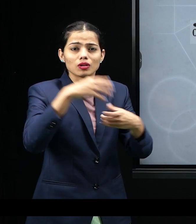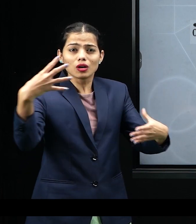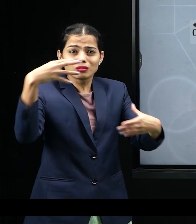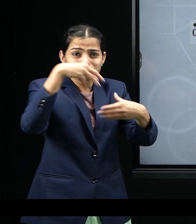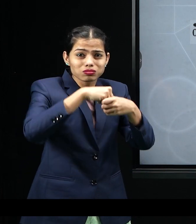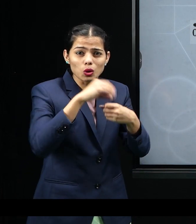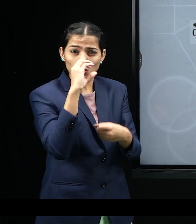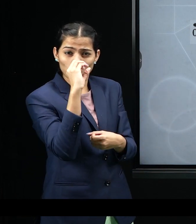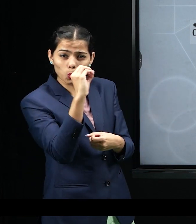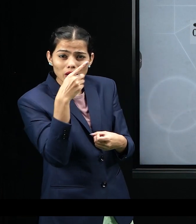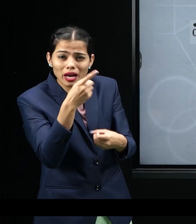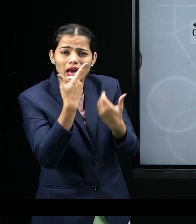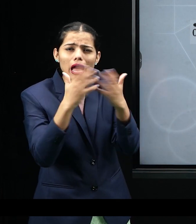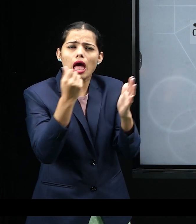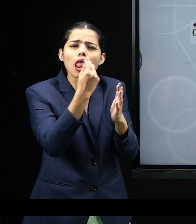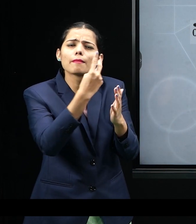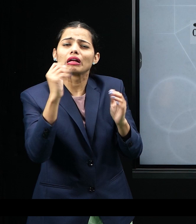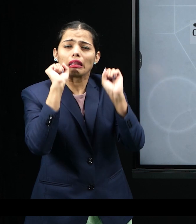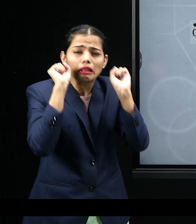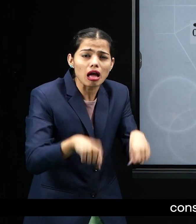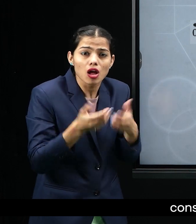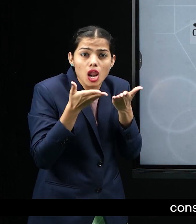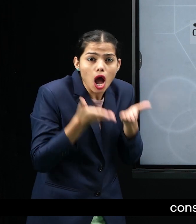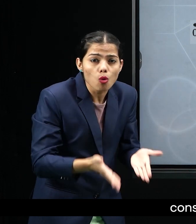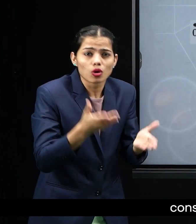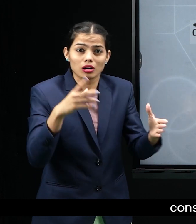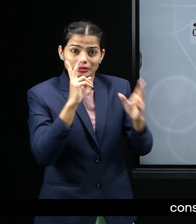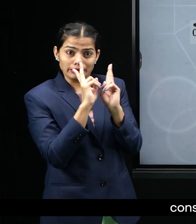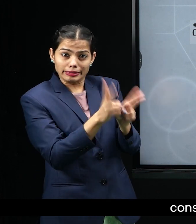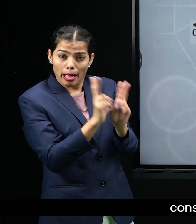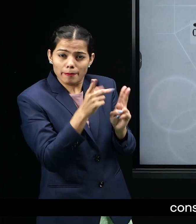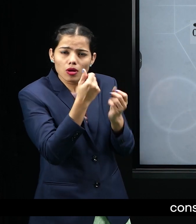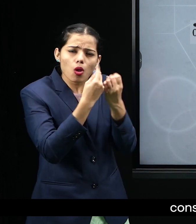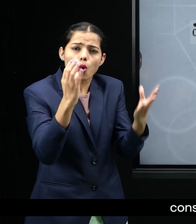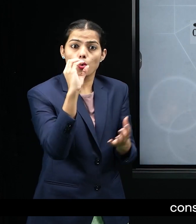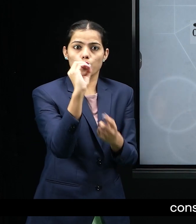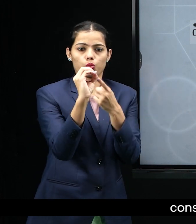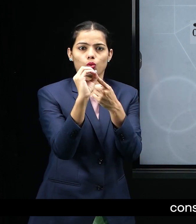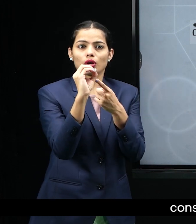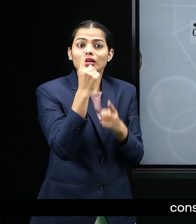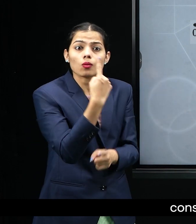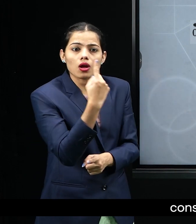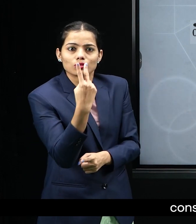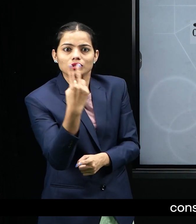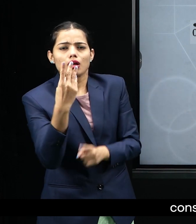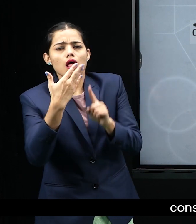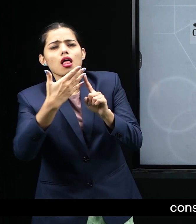Including 0 as a digit, you can now consider the numbers 0, 1, 2,